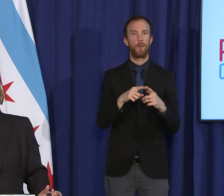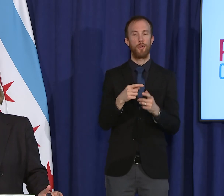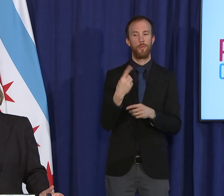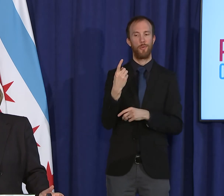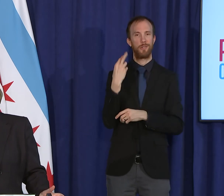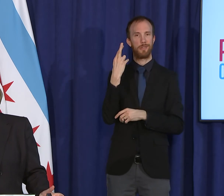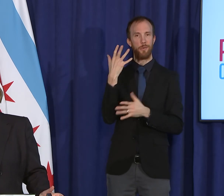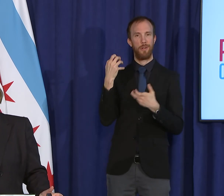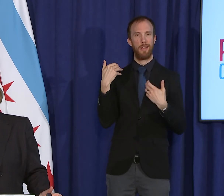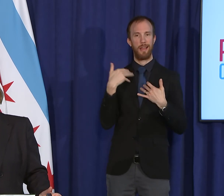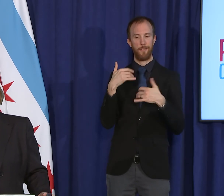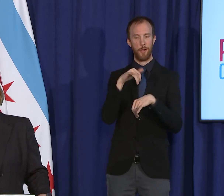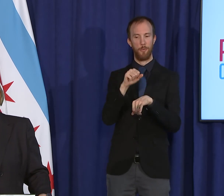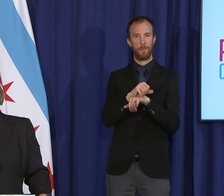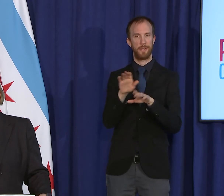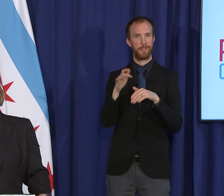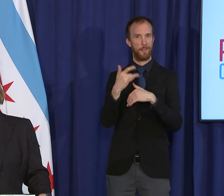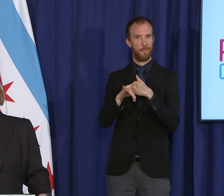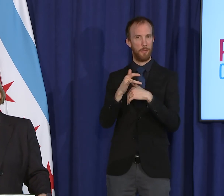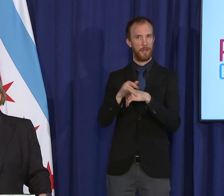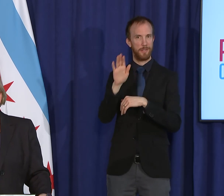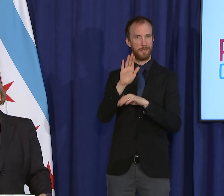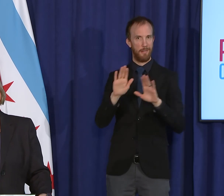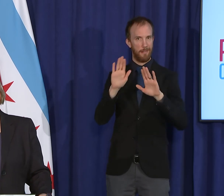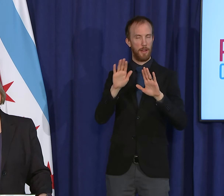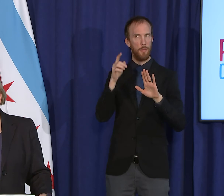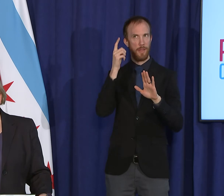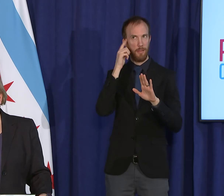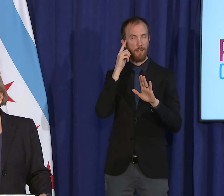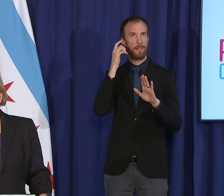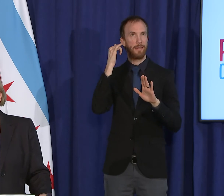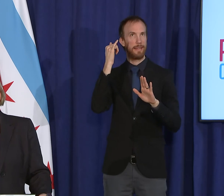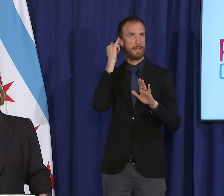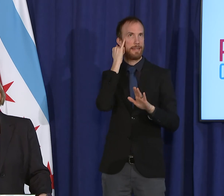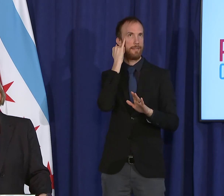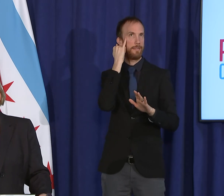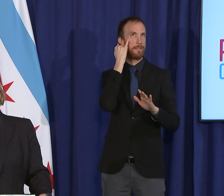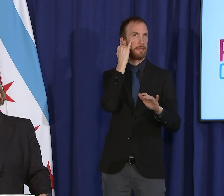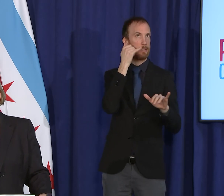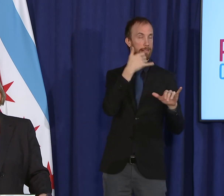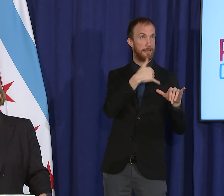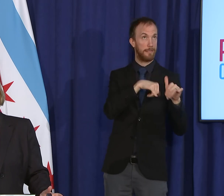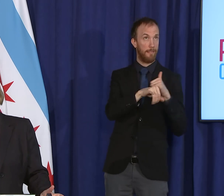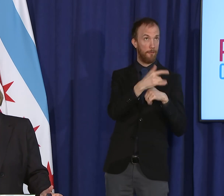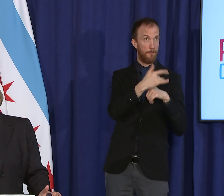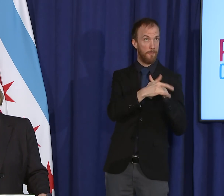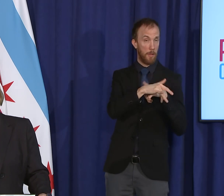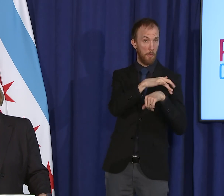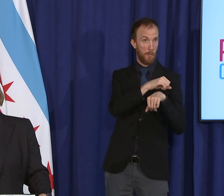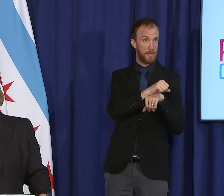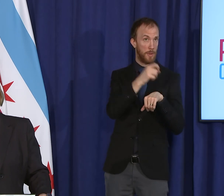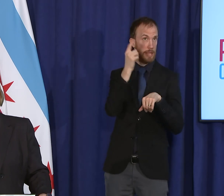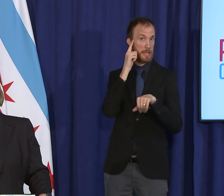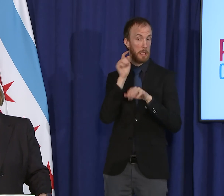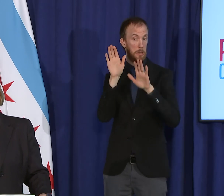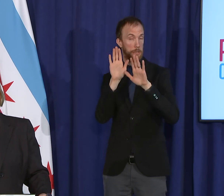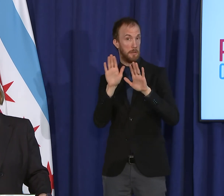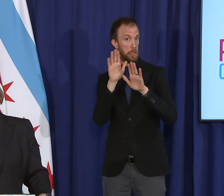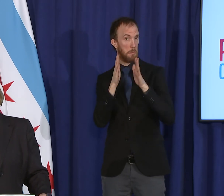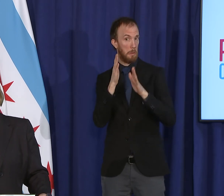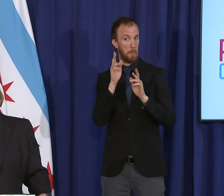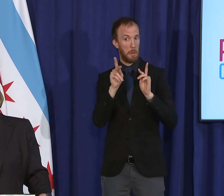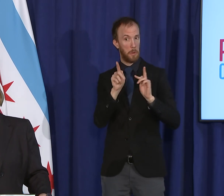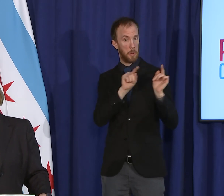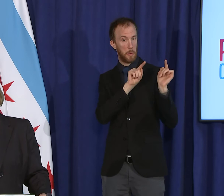the appointments are not all filled by then, really thinking about that weekend time when religious groups may be gathering and